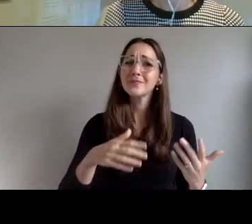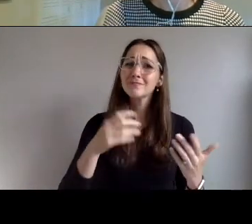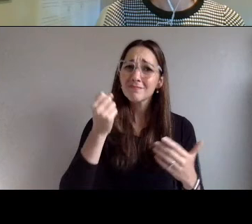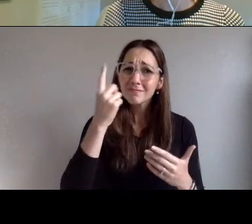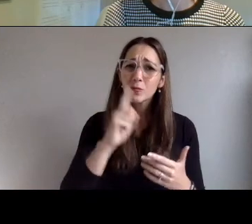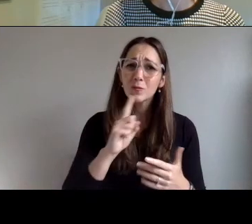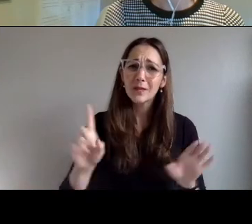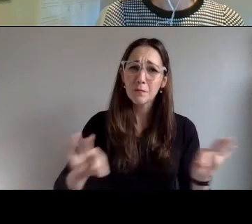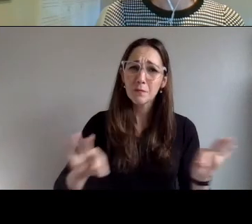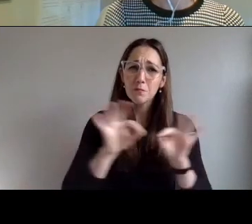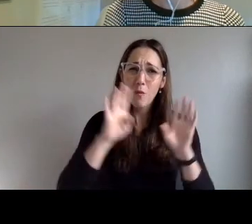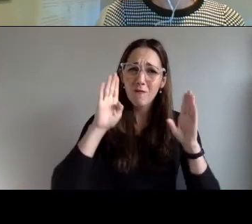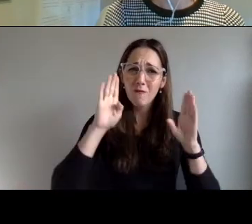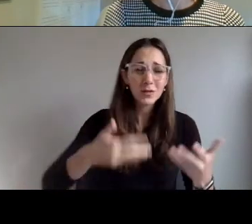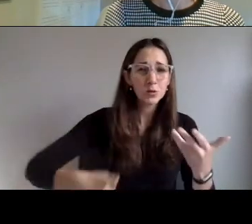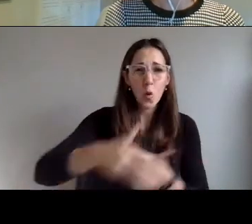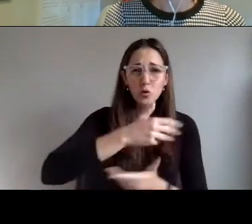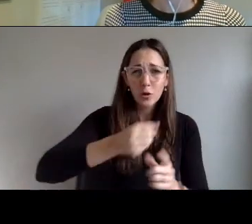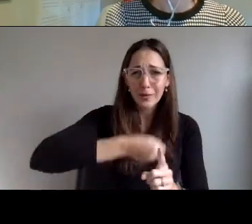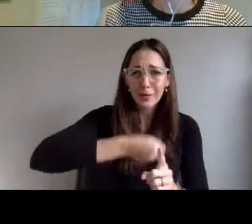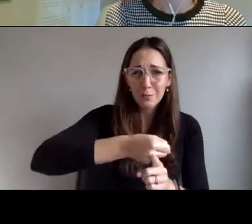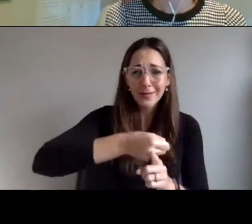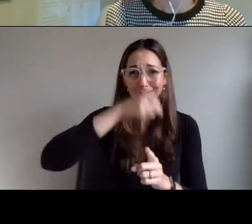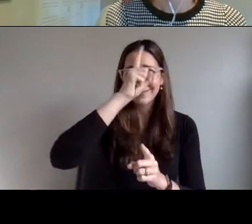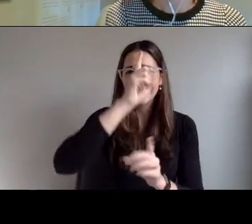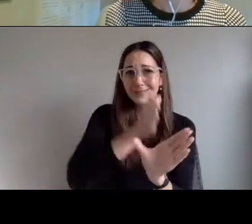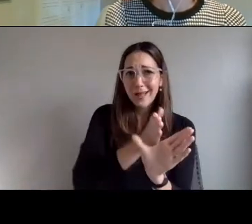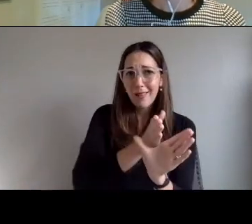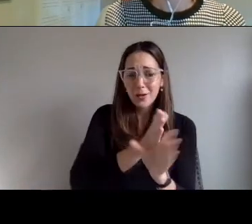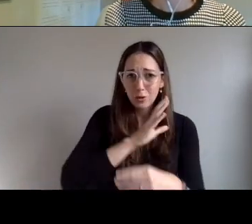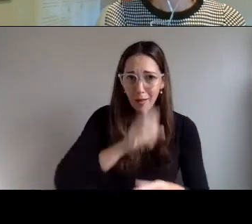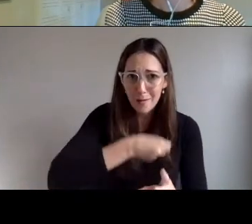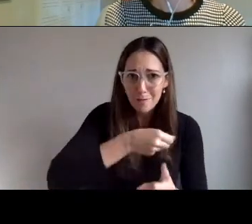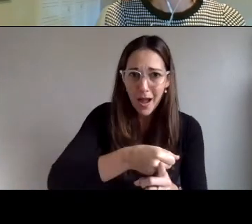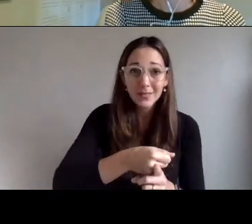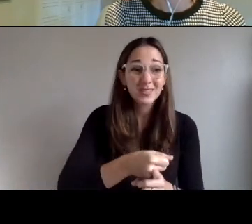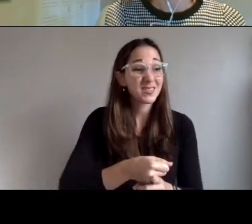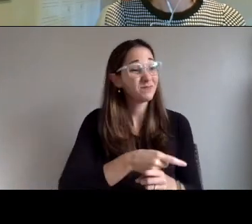relating to their ability to learn. So that was probably our first or most important takeaway.